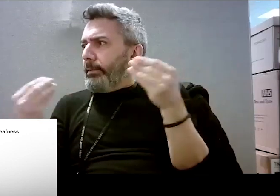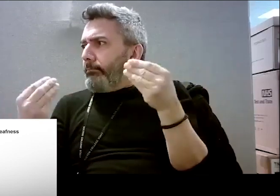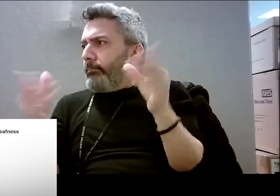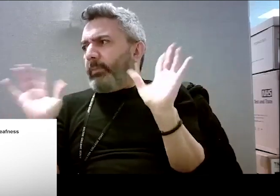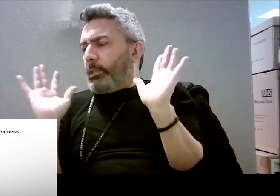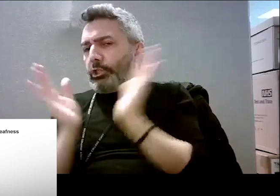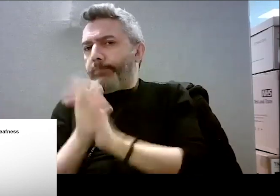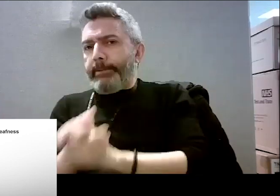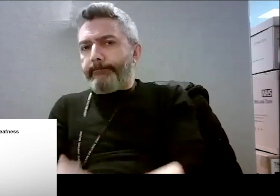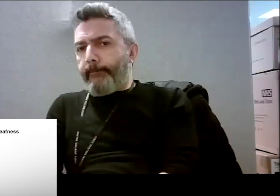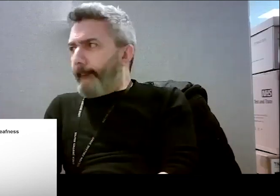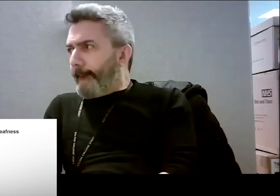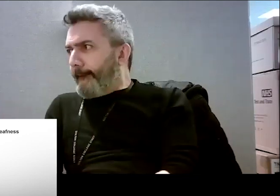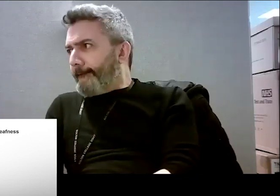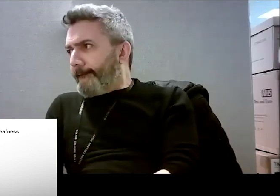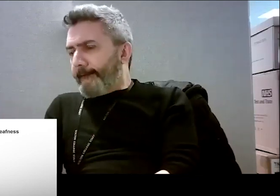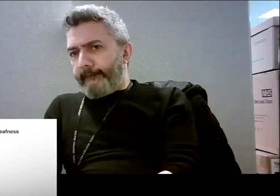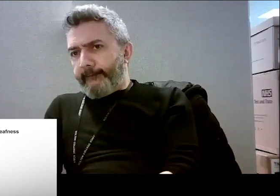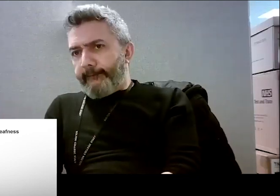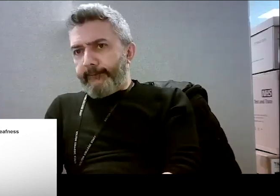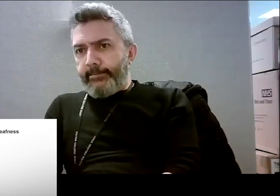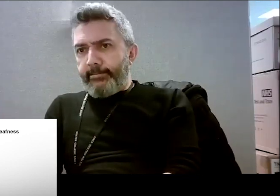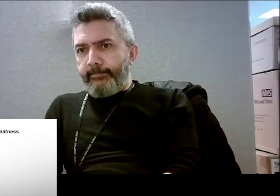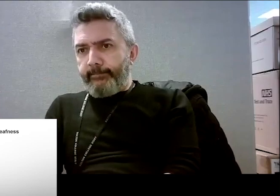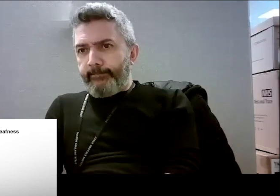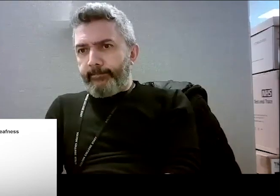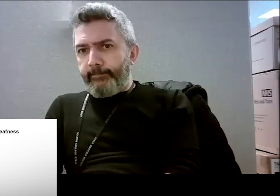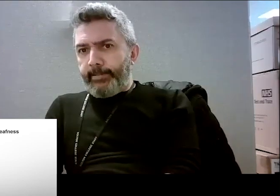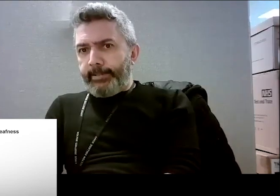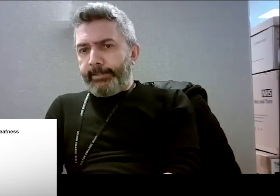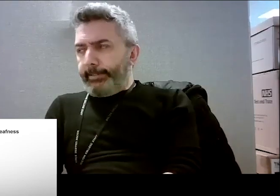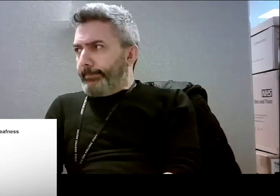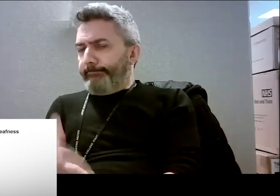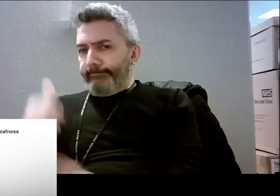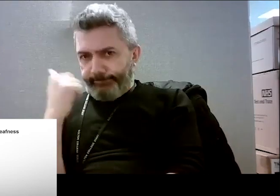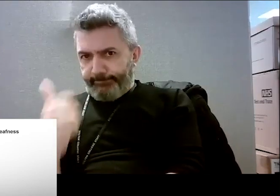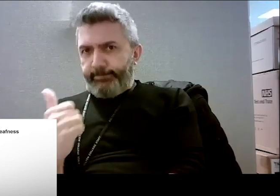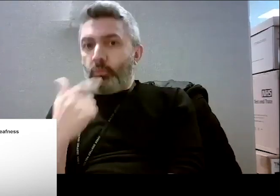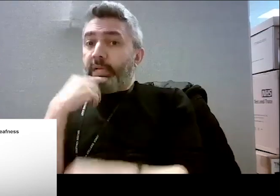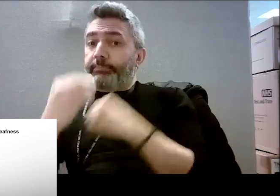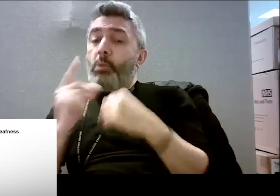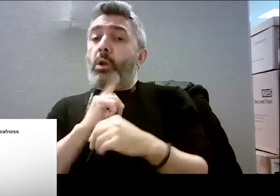some of the nerves going to my brain are missing. They're not working. And that's why I can't hear.